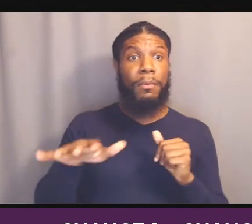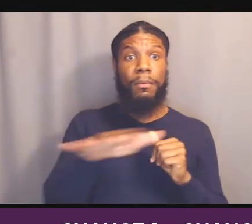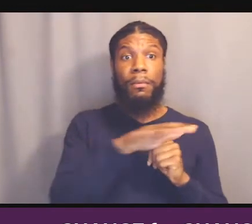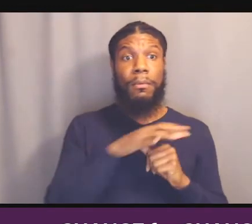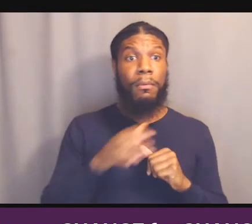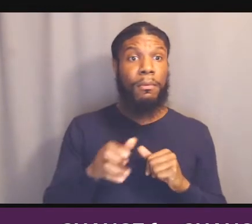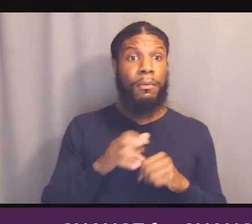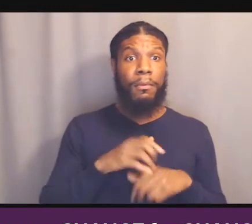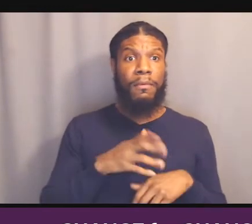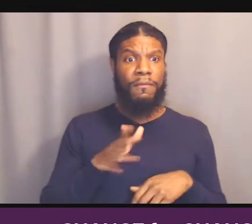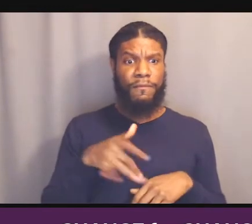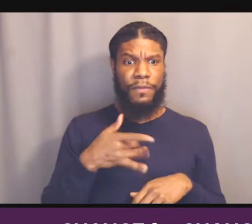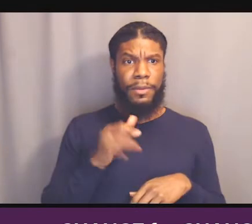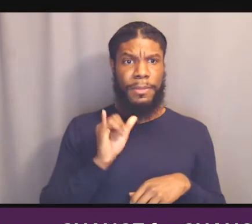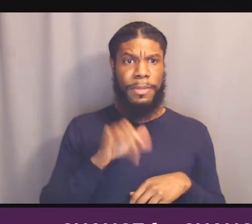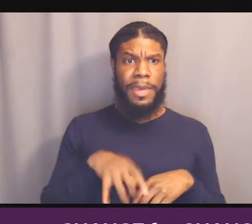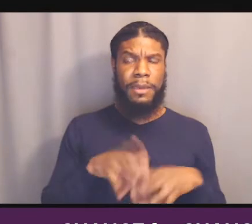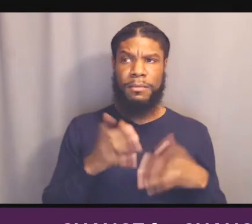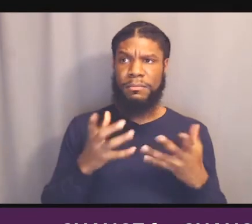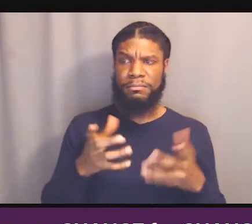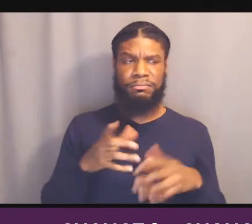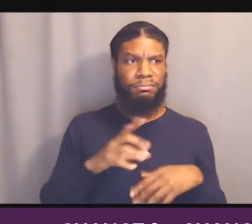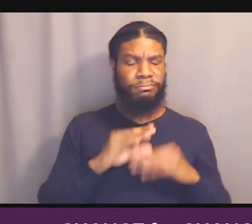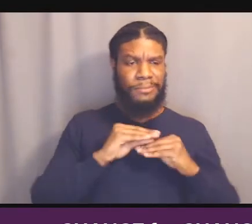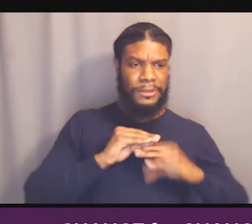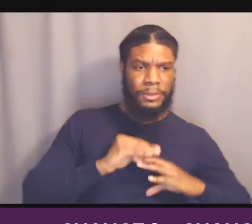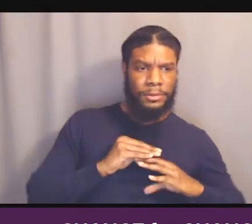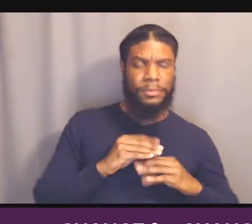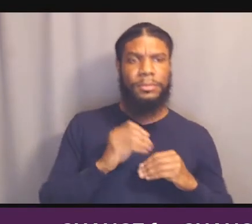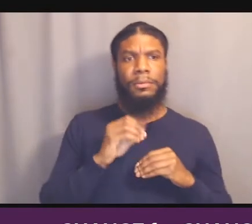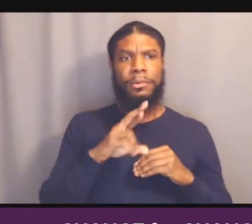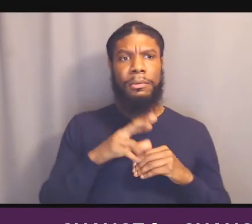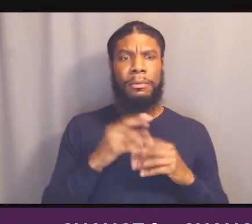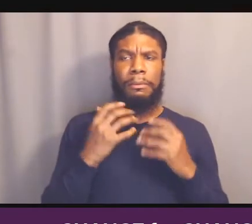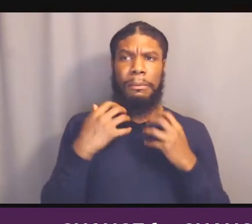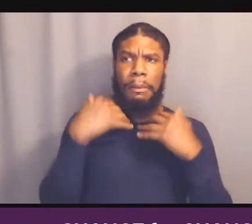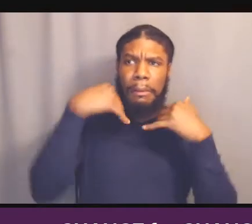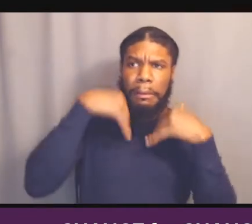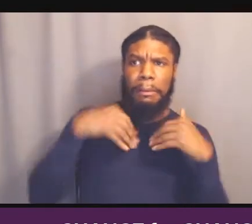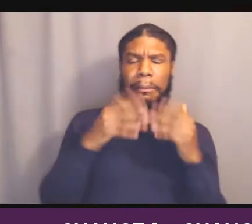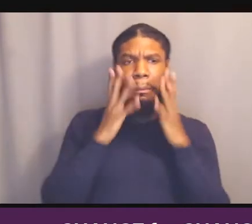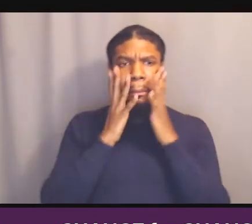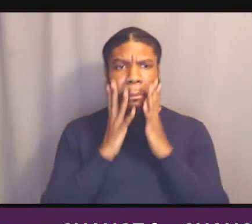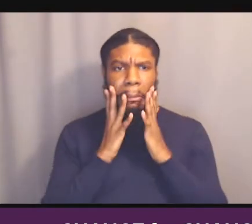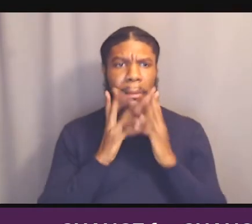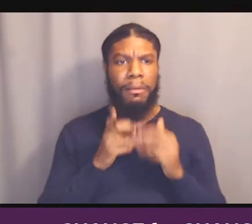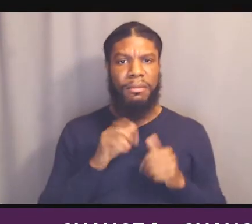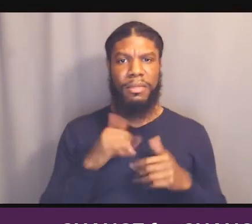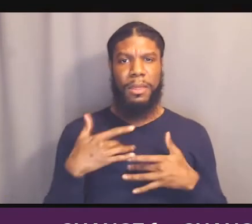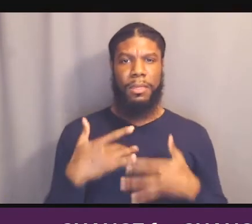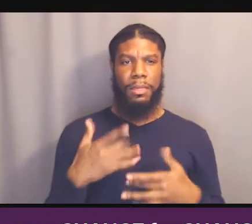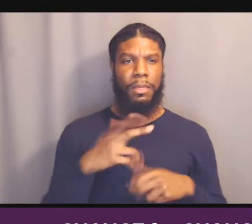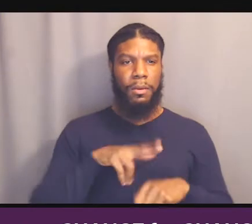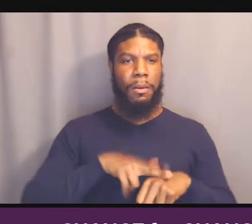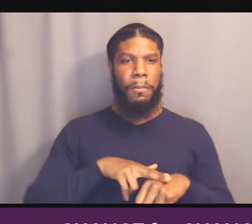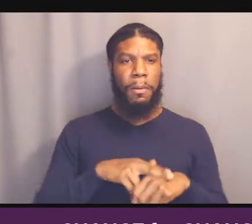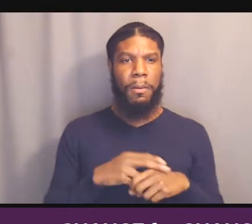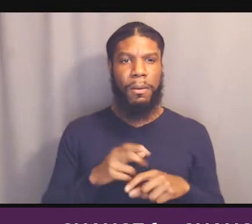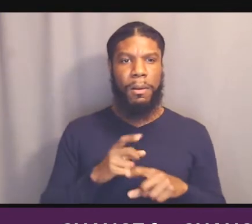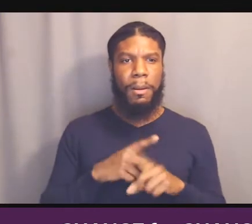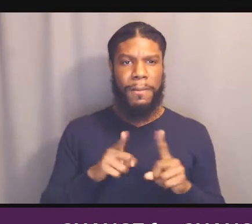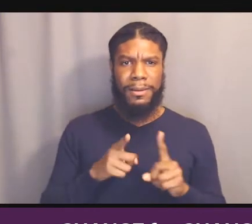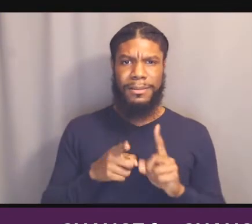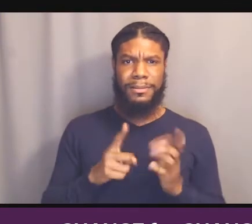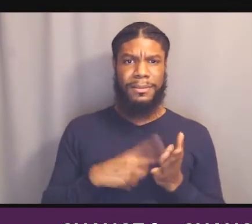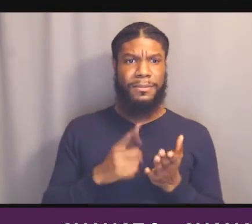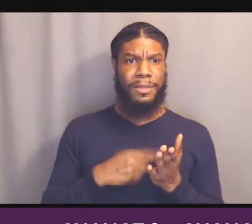is normal. They think that it's the way to function. And many of us have been the way we are so long. How do we say it? We say, that's just